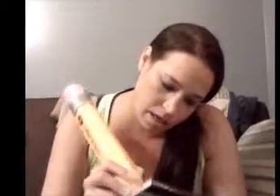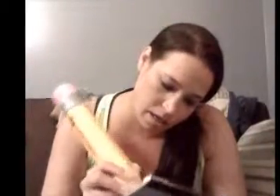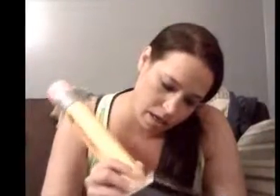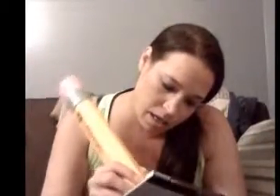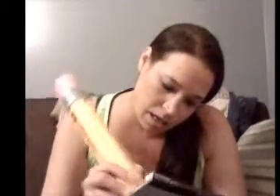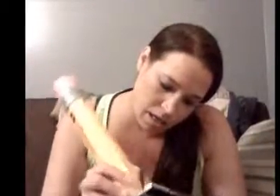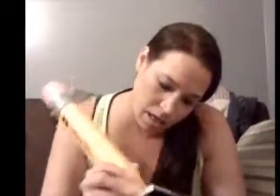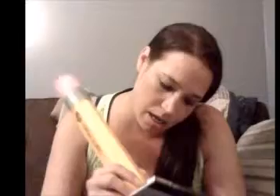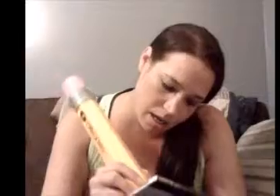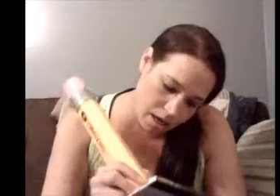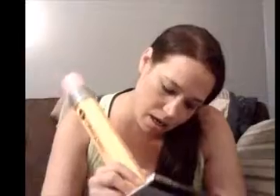that.